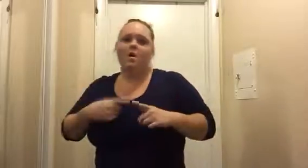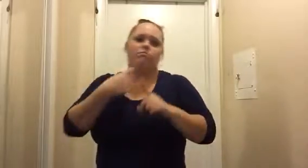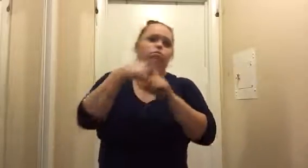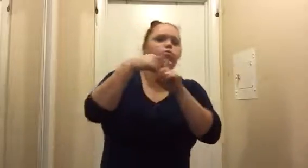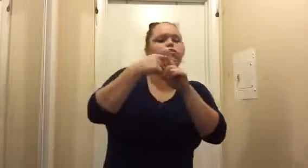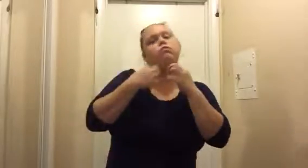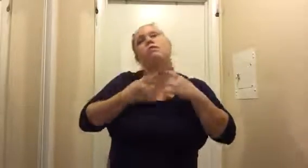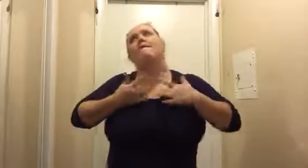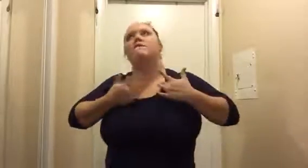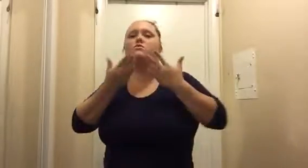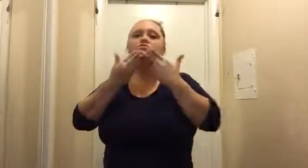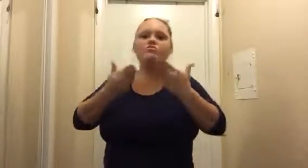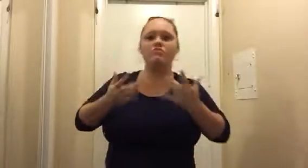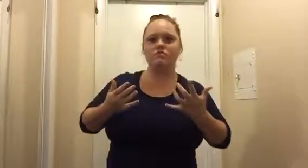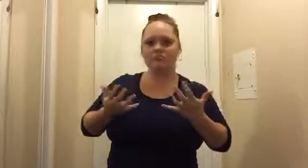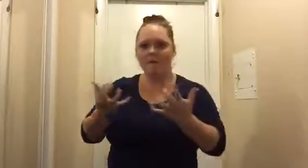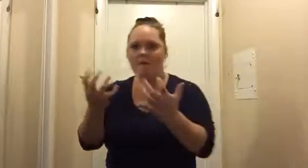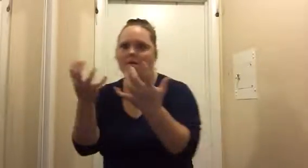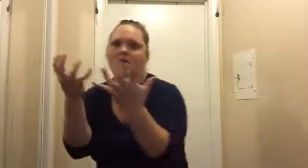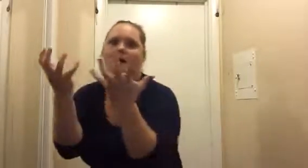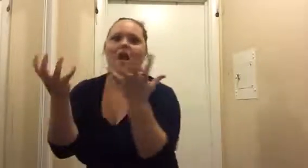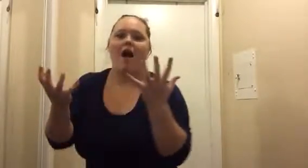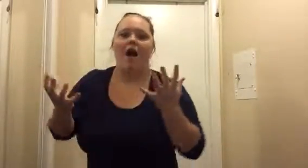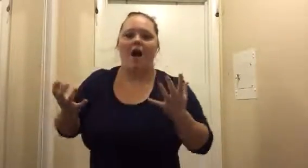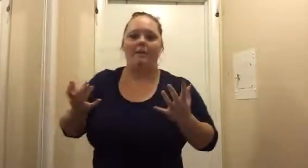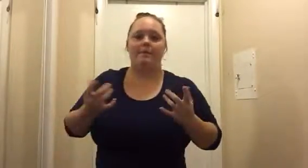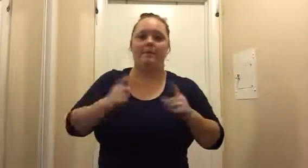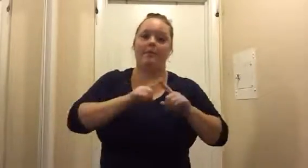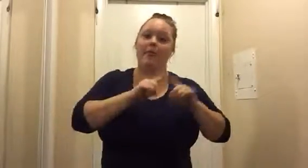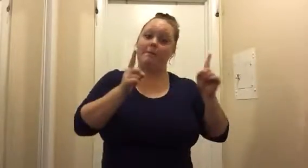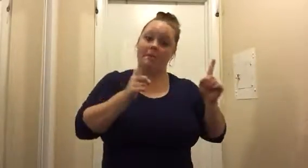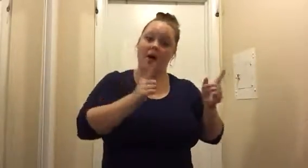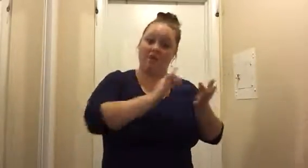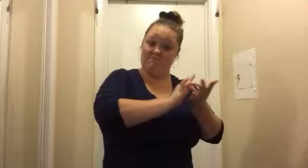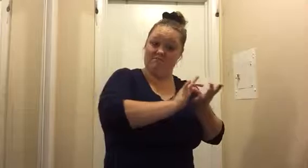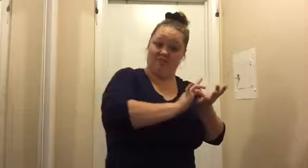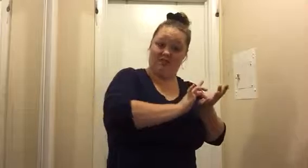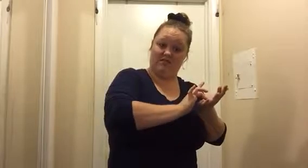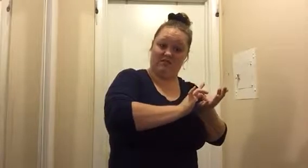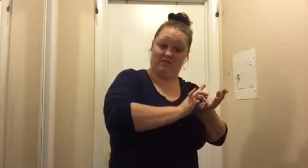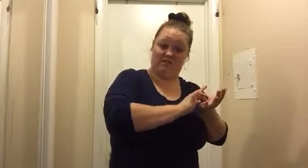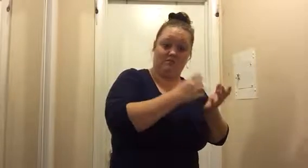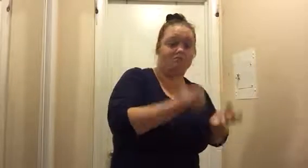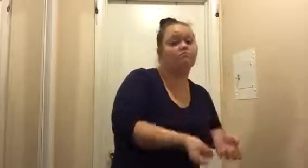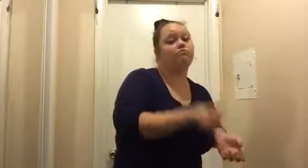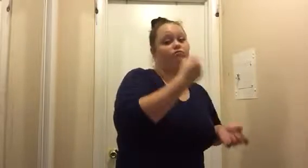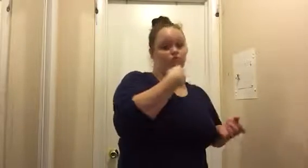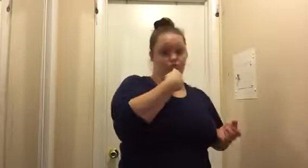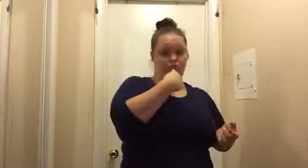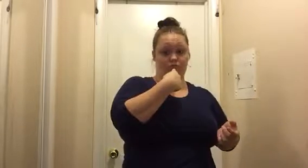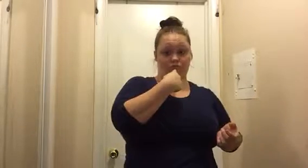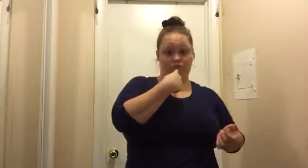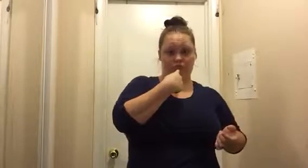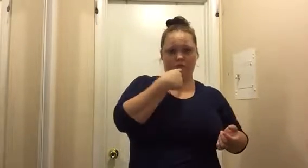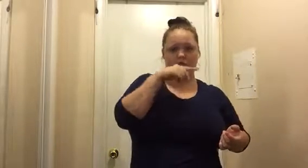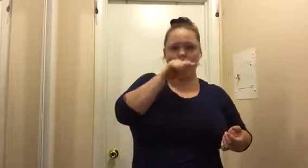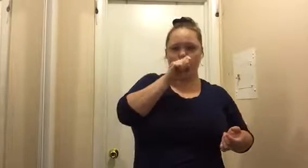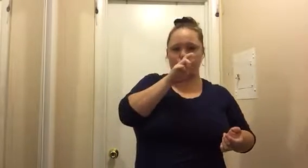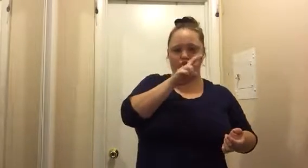more. But if you drink on an opiate blocker like naltrexone, or nalmefene if you're here in the UK, instead